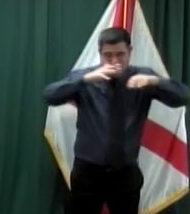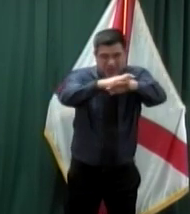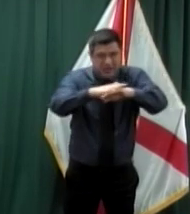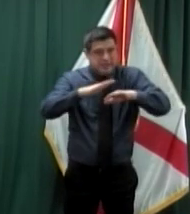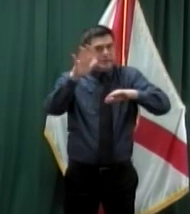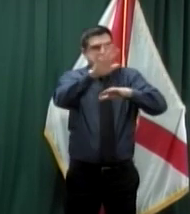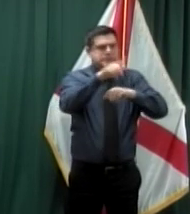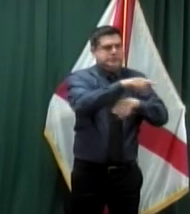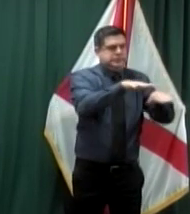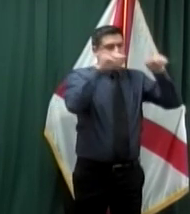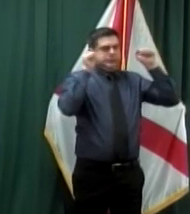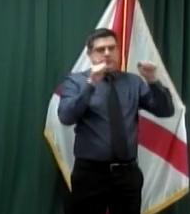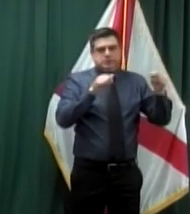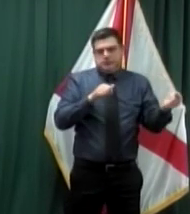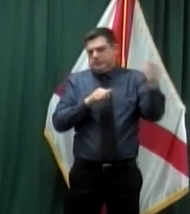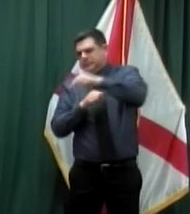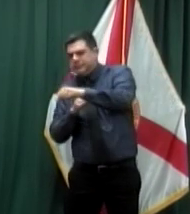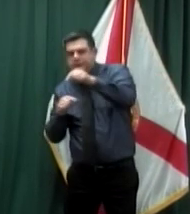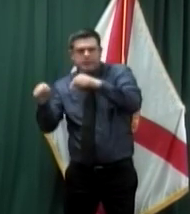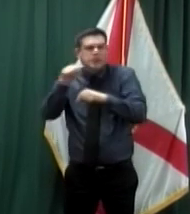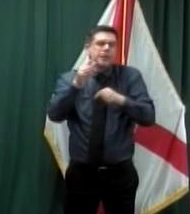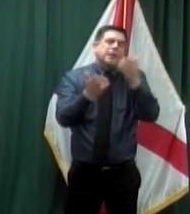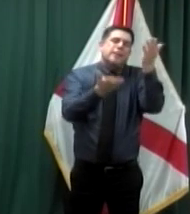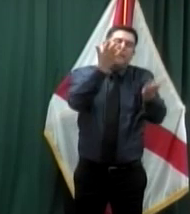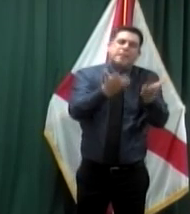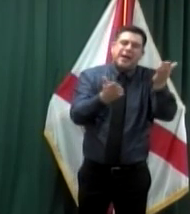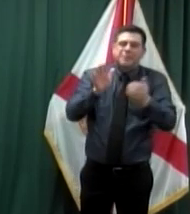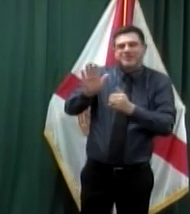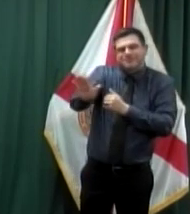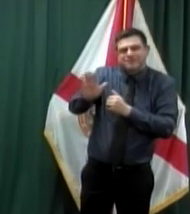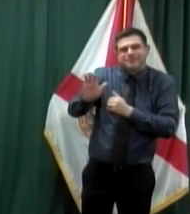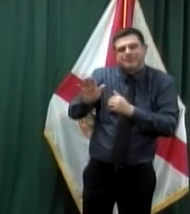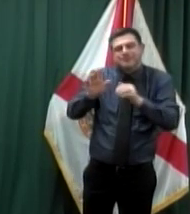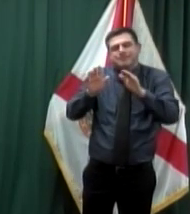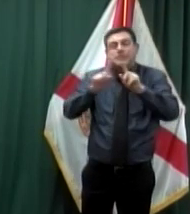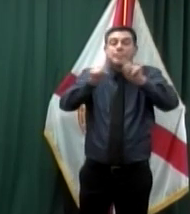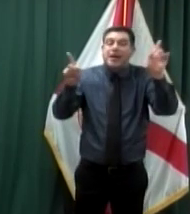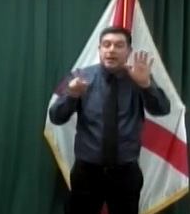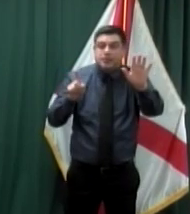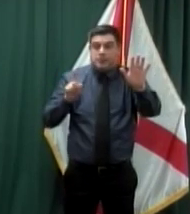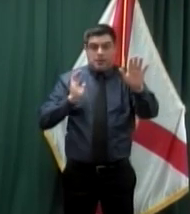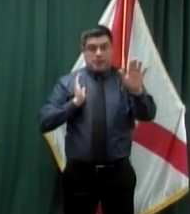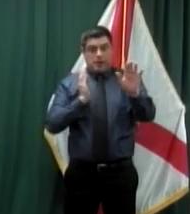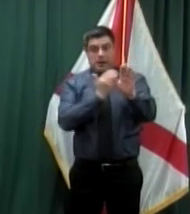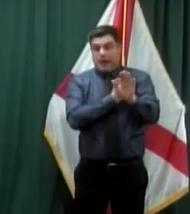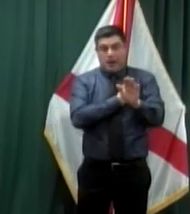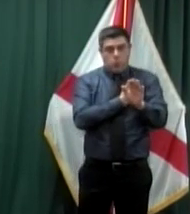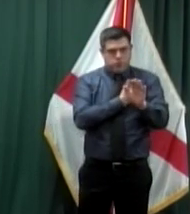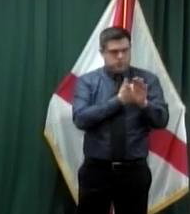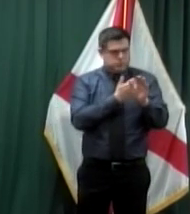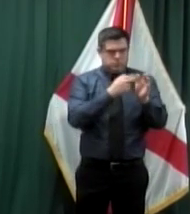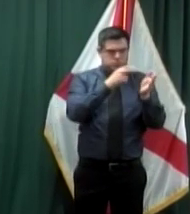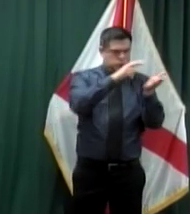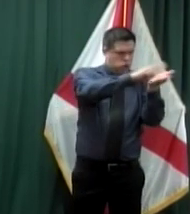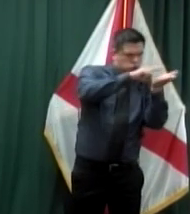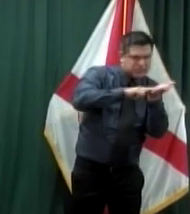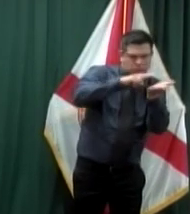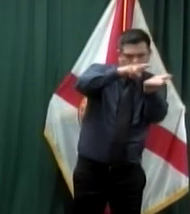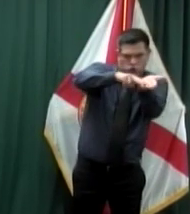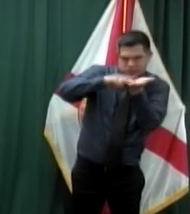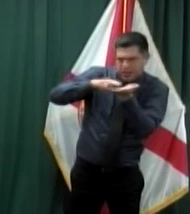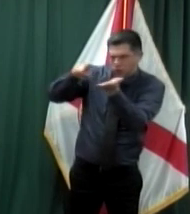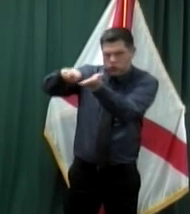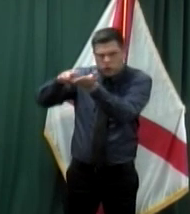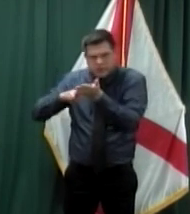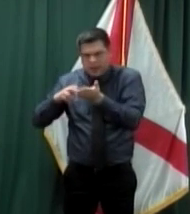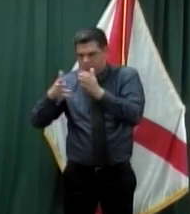look at our other options as well. But I will tell you that our current agreements have been great, and they've been able to supply us with the collection kits that we